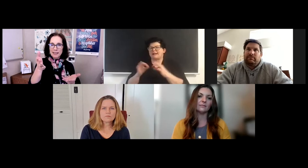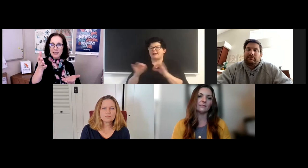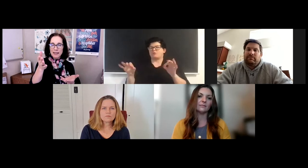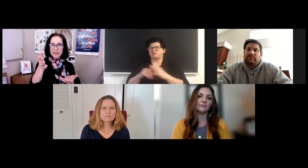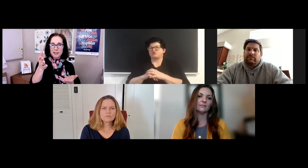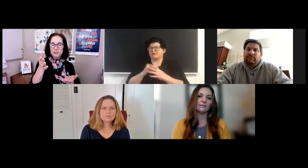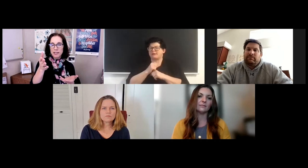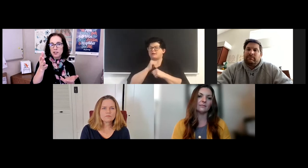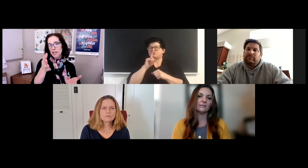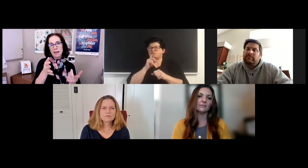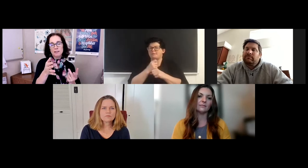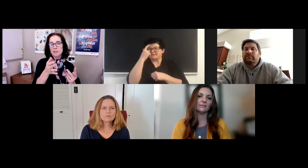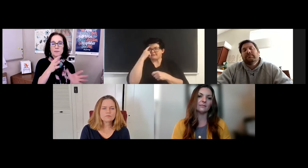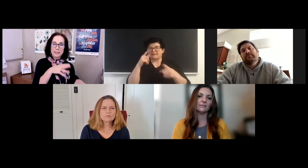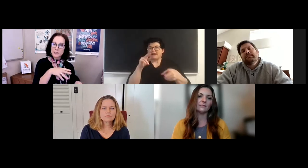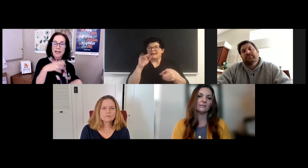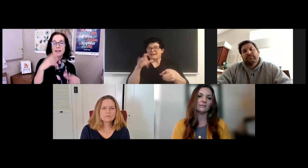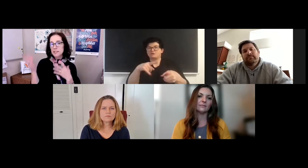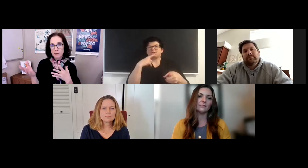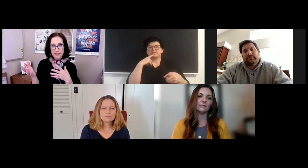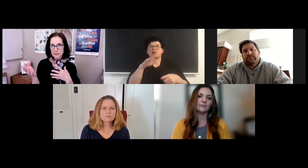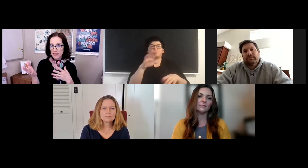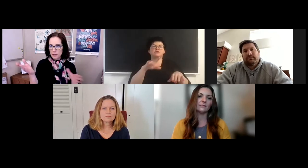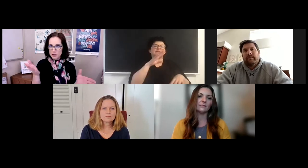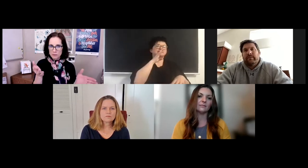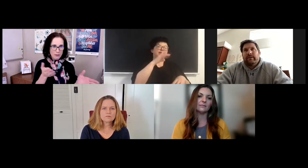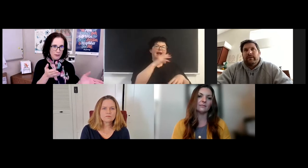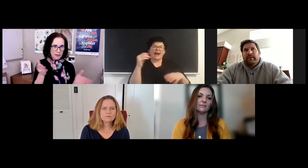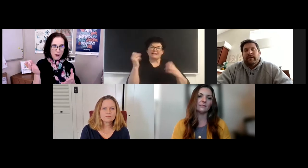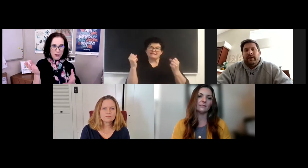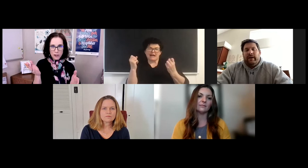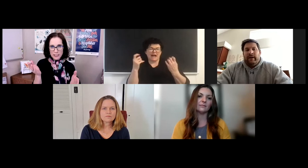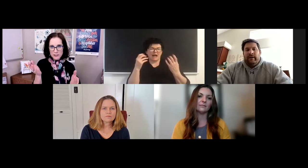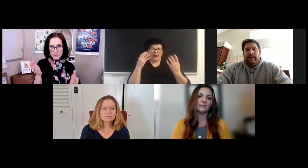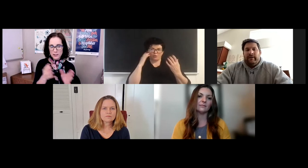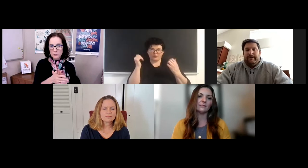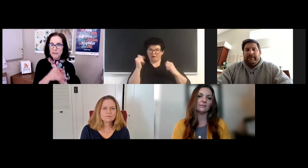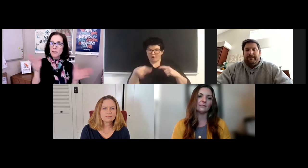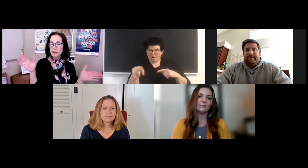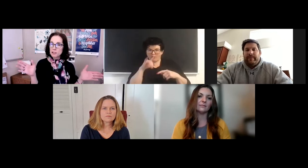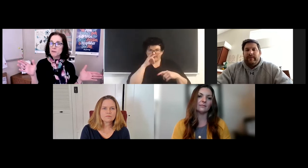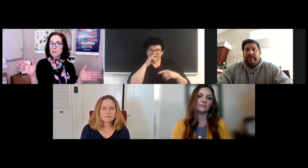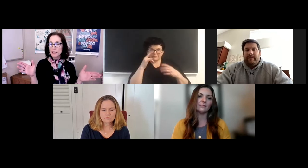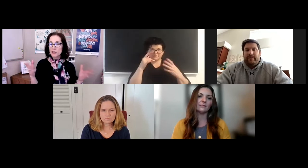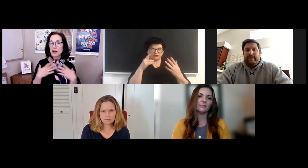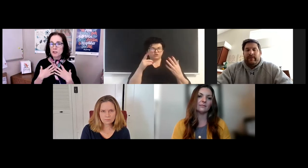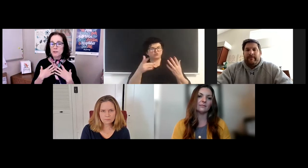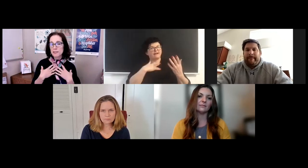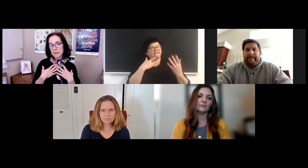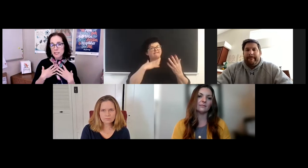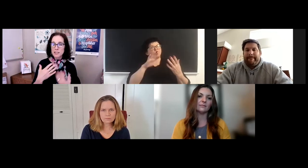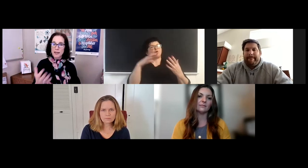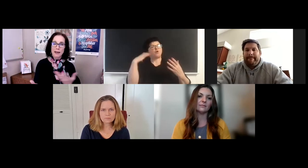I think, Nick, you said your child speaks and signs. I don't know if all your kids do. If, you know, did you feel like your coach